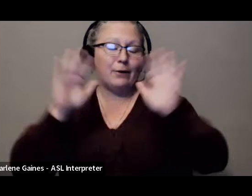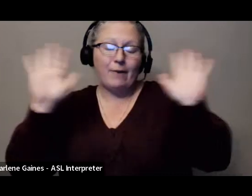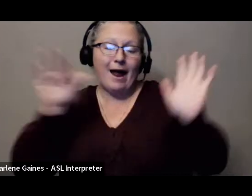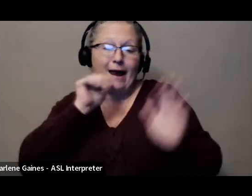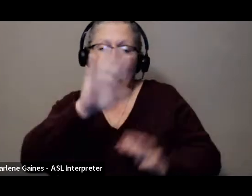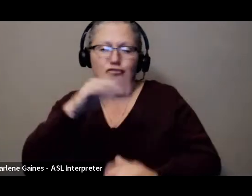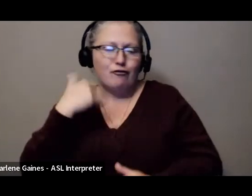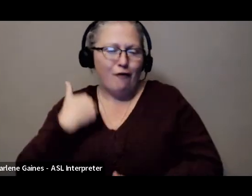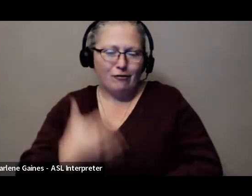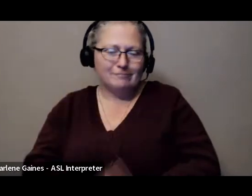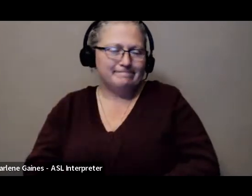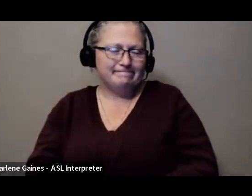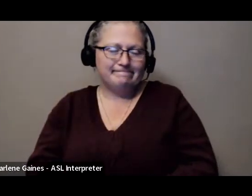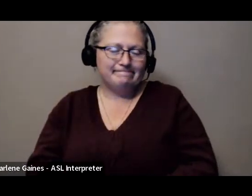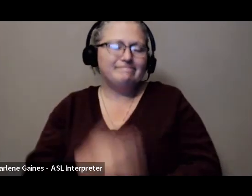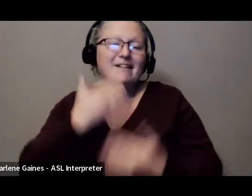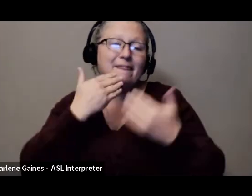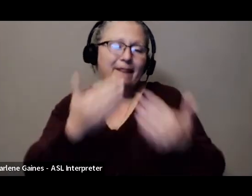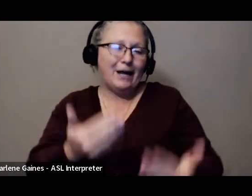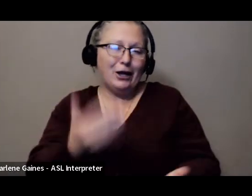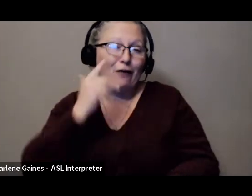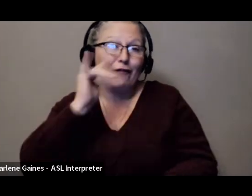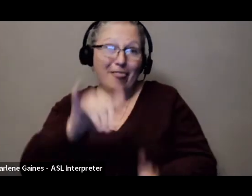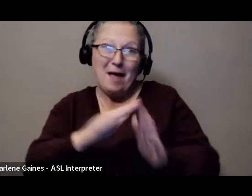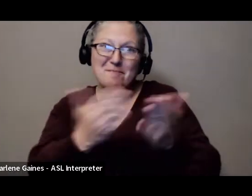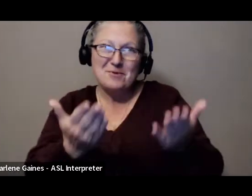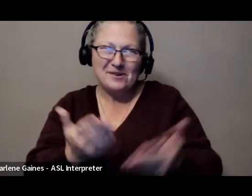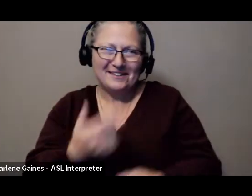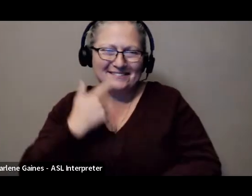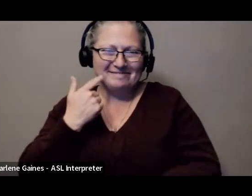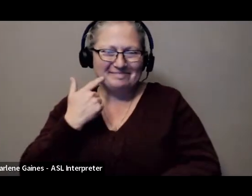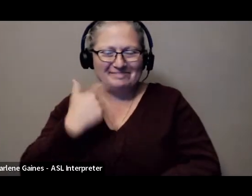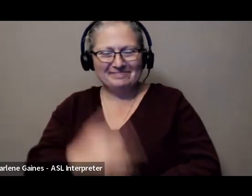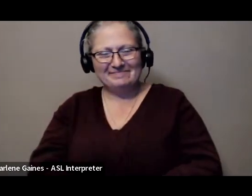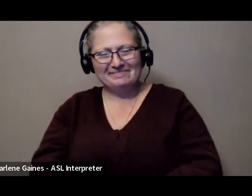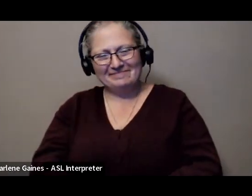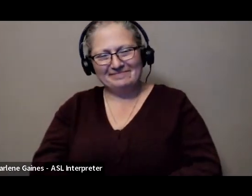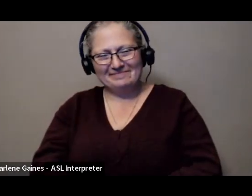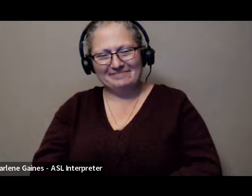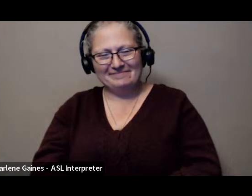your fault. Thank you for that book.